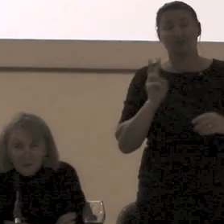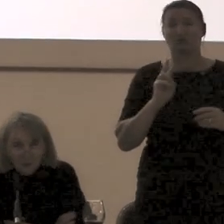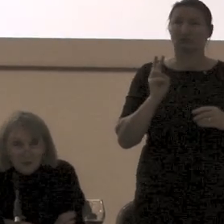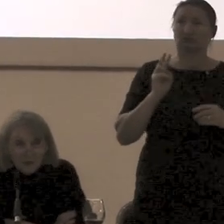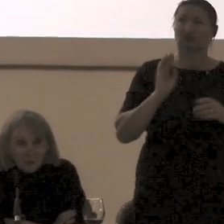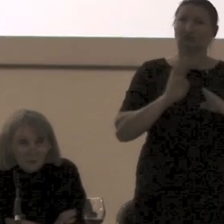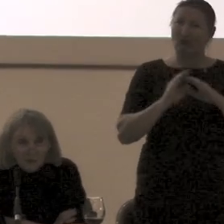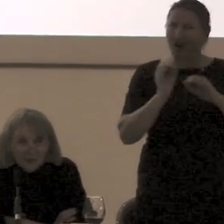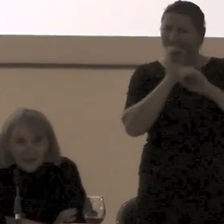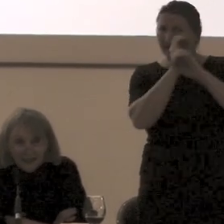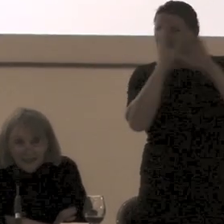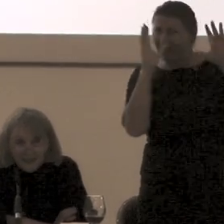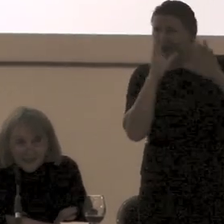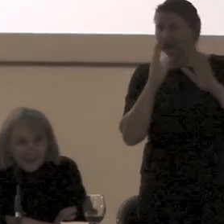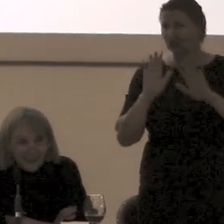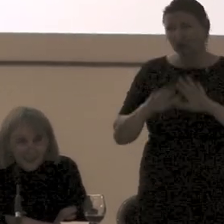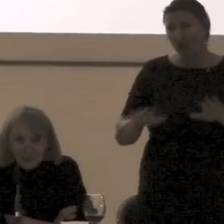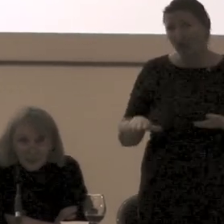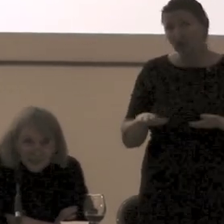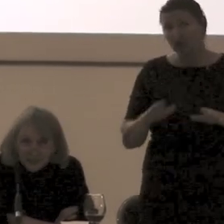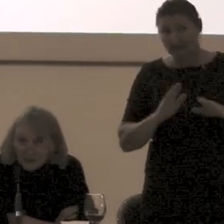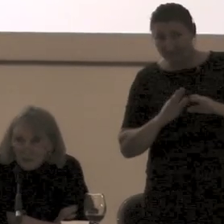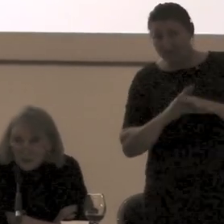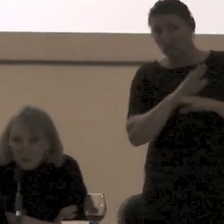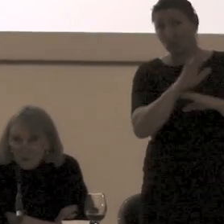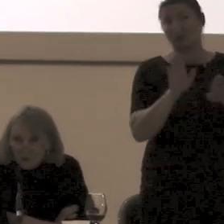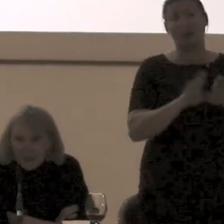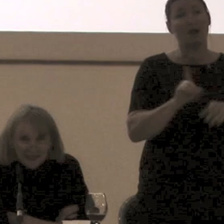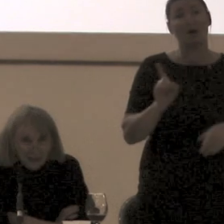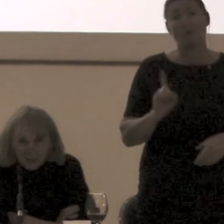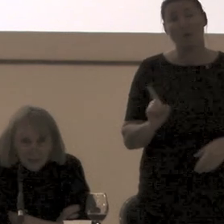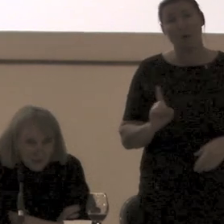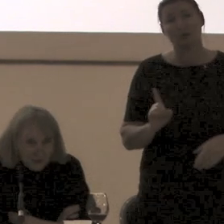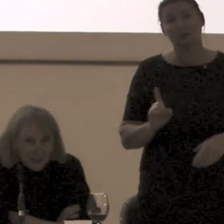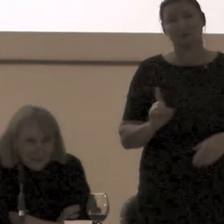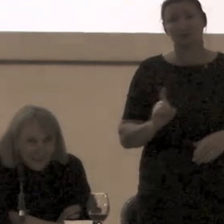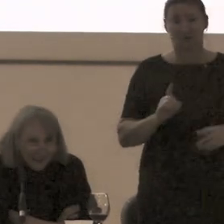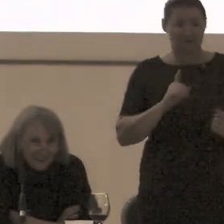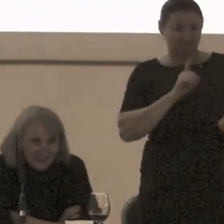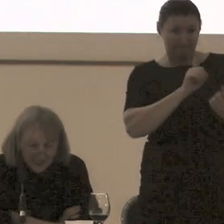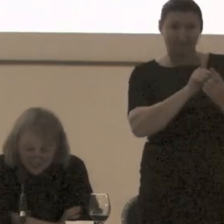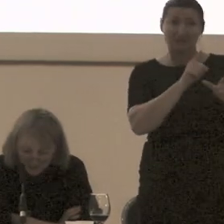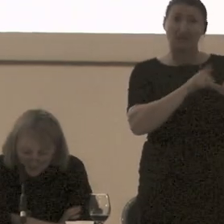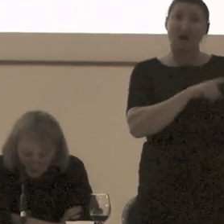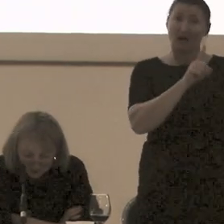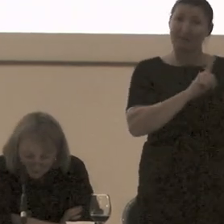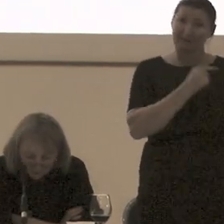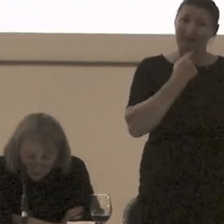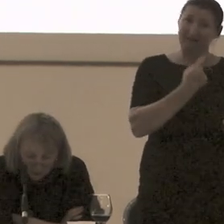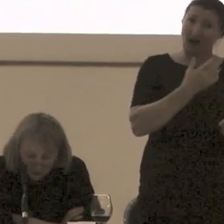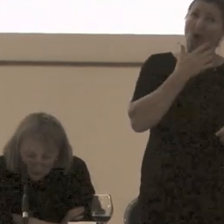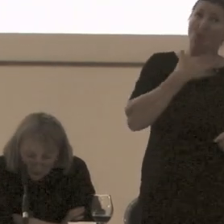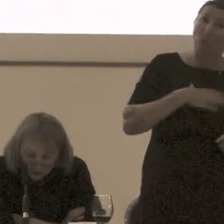ideal world, what would they want for their kids, talking to young people who said they wanted ordinary lives, etc.